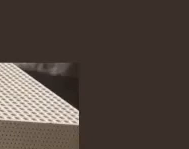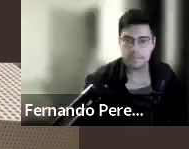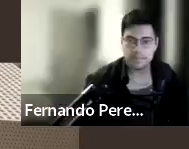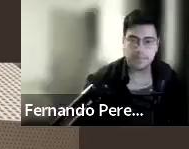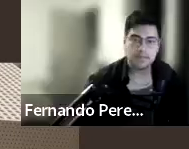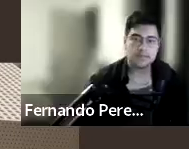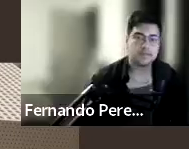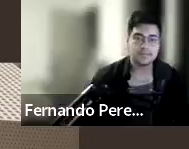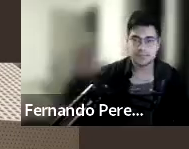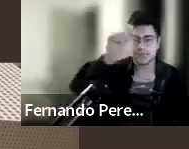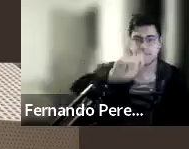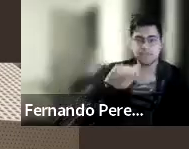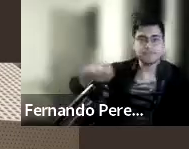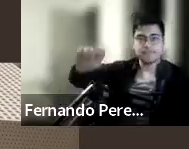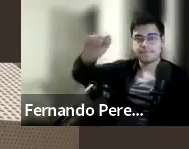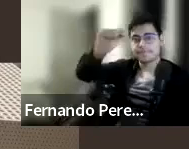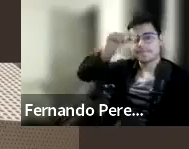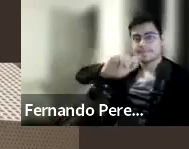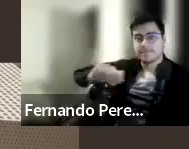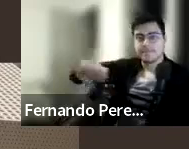Okay, but circle.